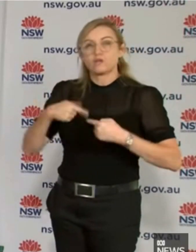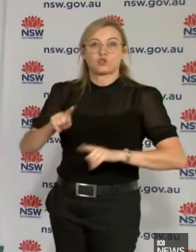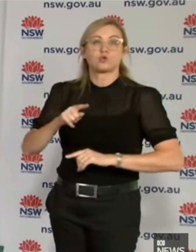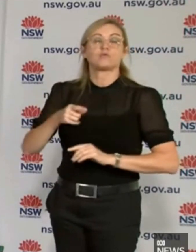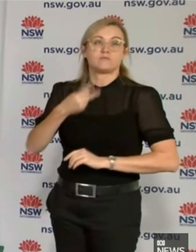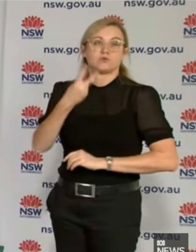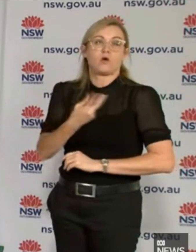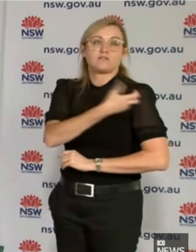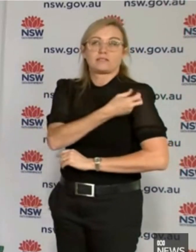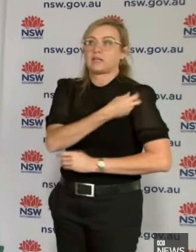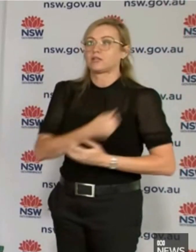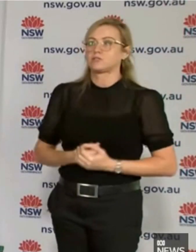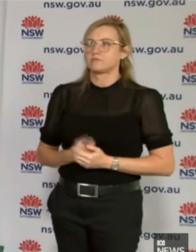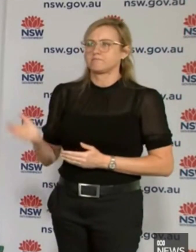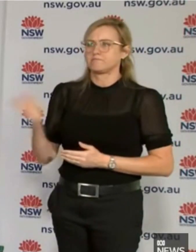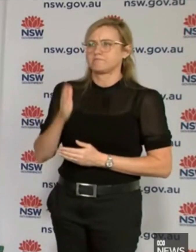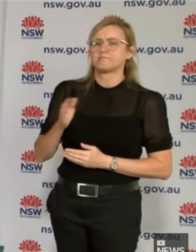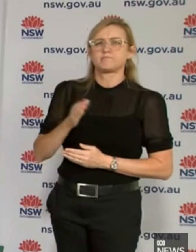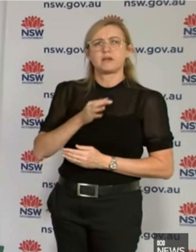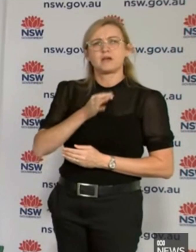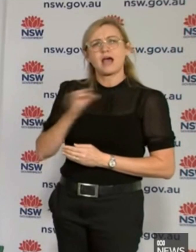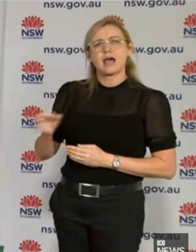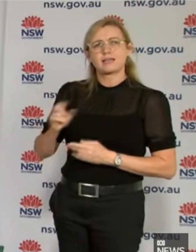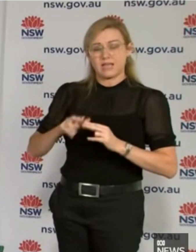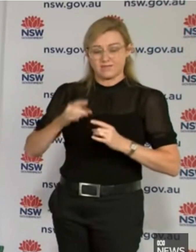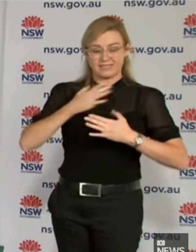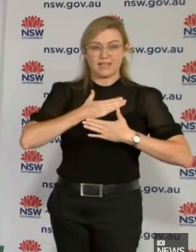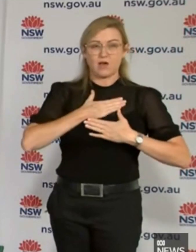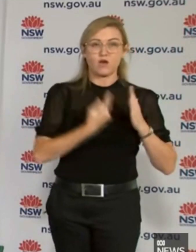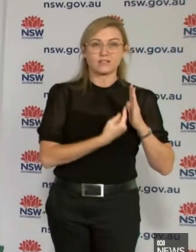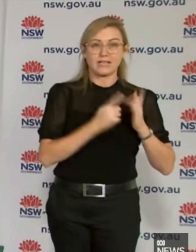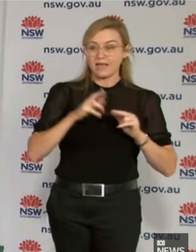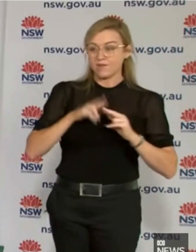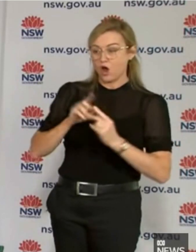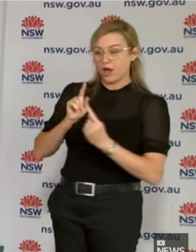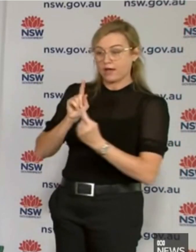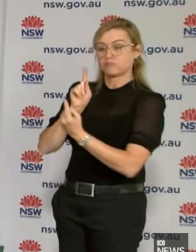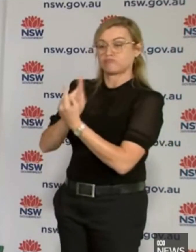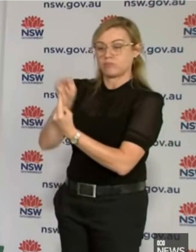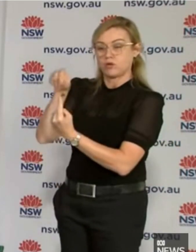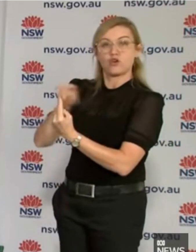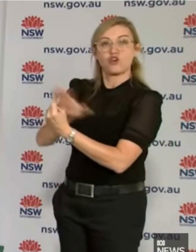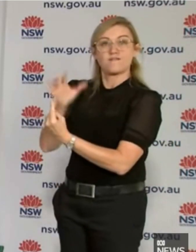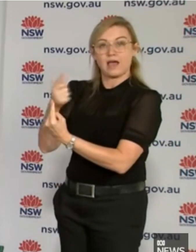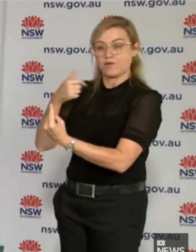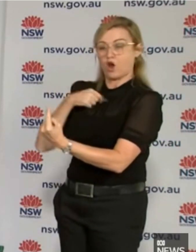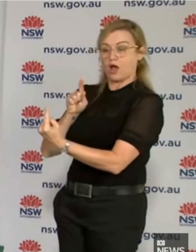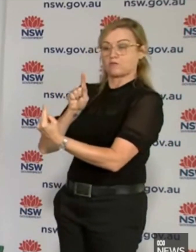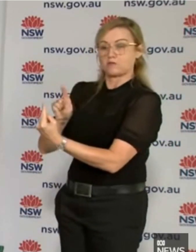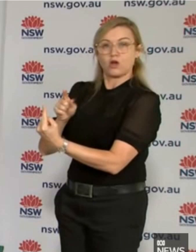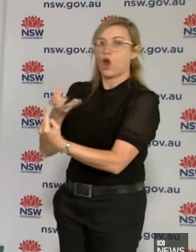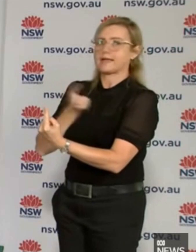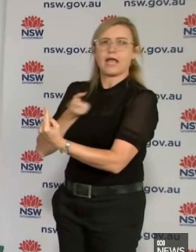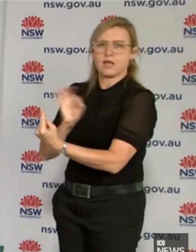as possible. Is there a consideration that self-isolation can shrink? It would have to be 14 days, it could be 7 days. And there's